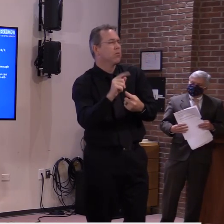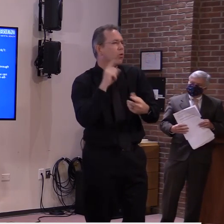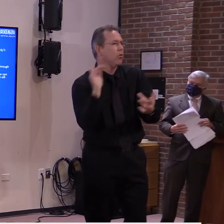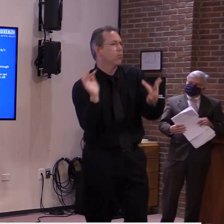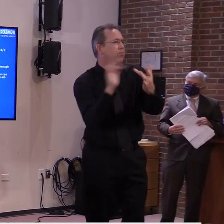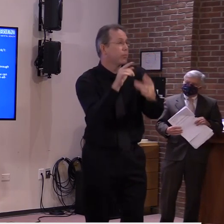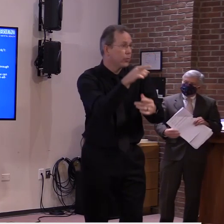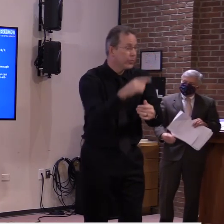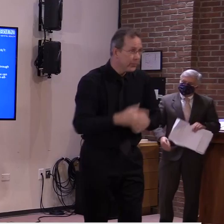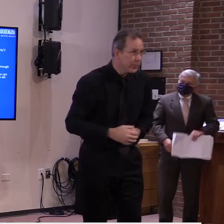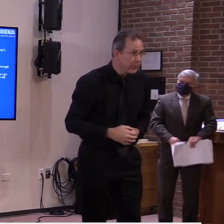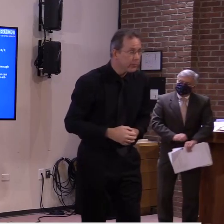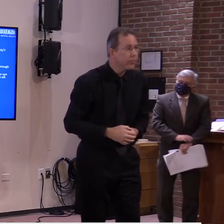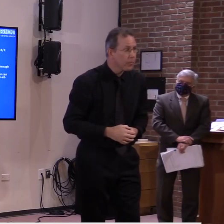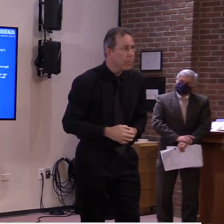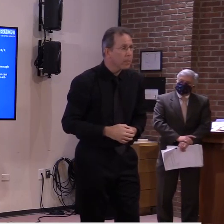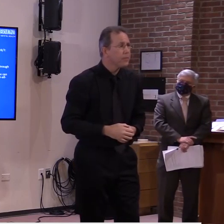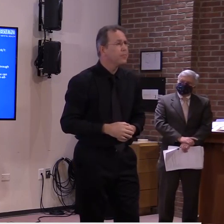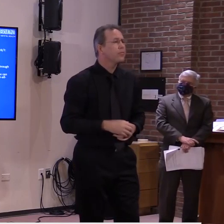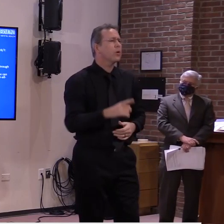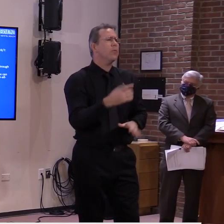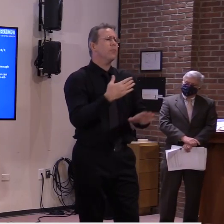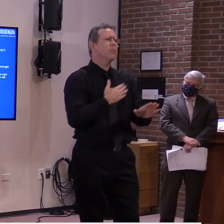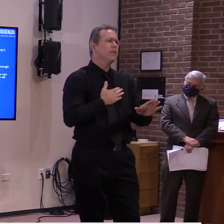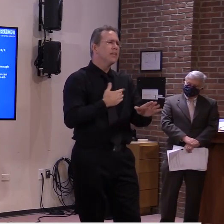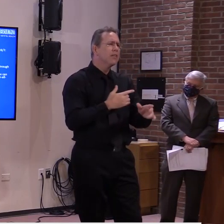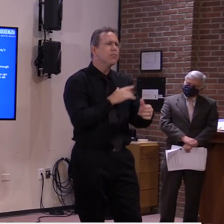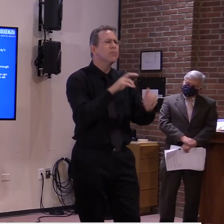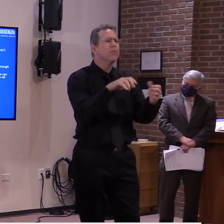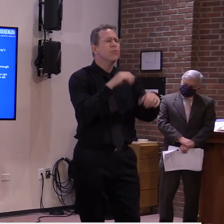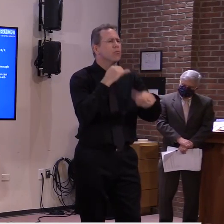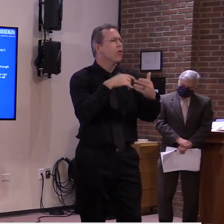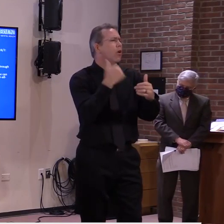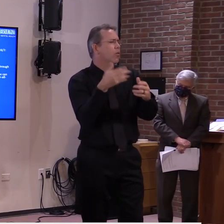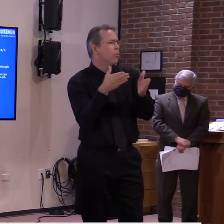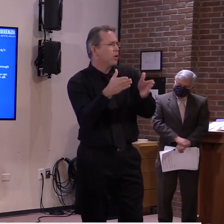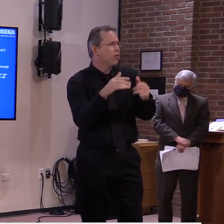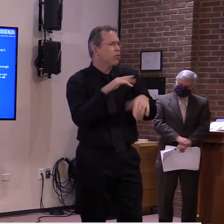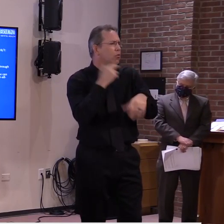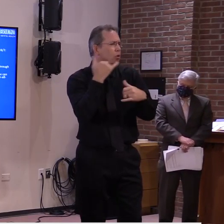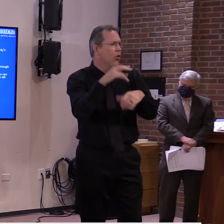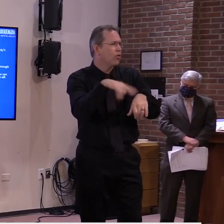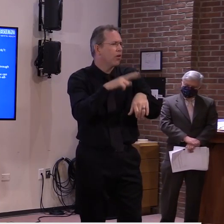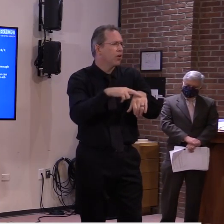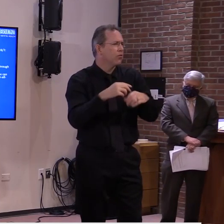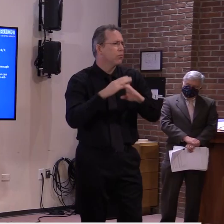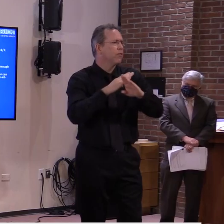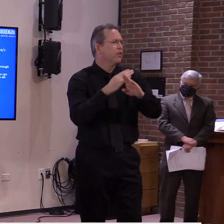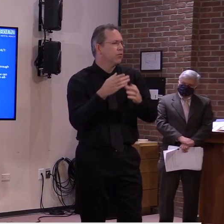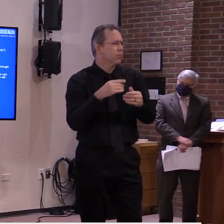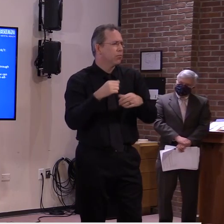thoughts of suicide, please call the National Suicide Prevention Lifeline at